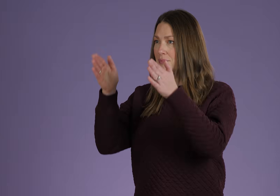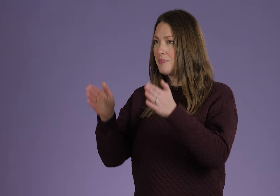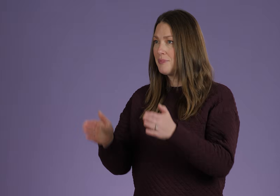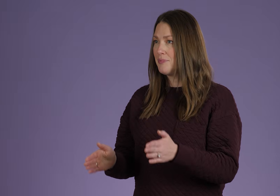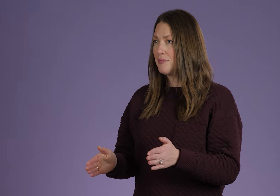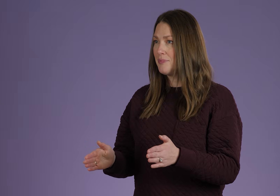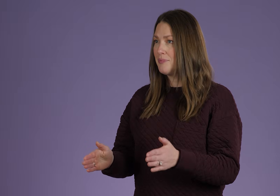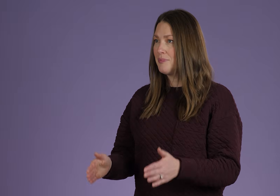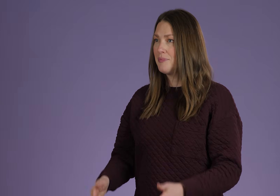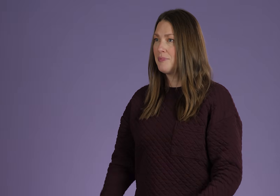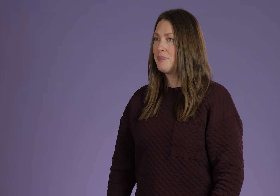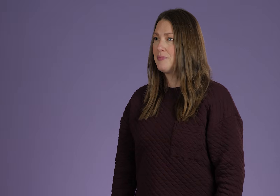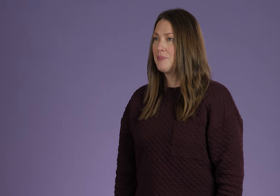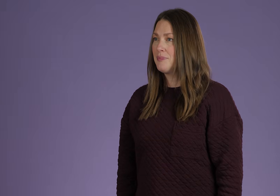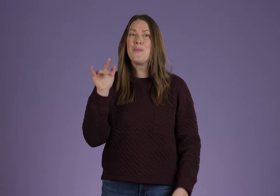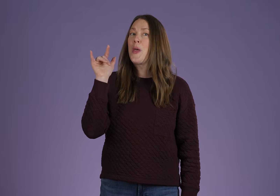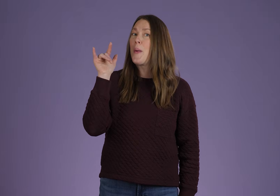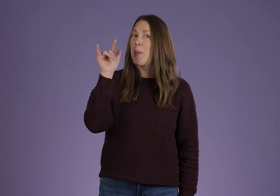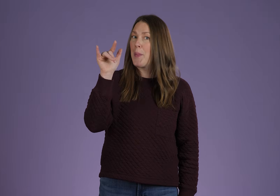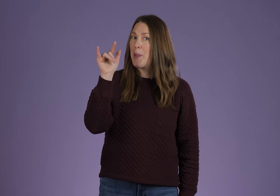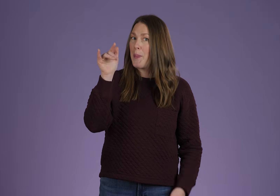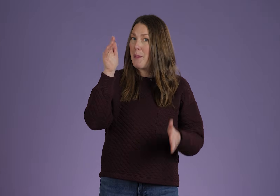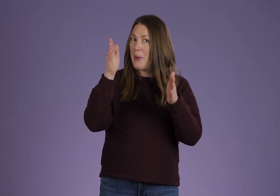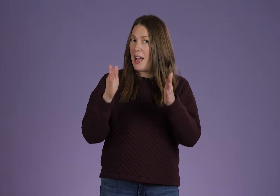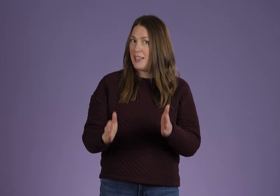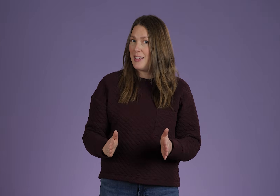with the agent marker. Pilot.